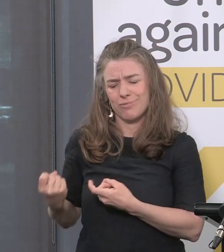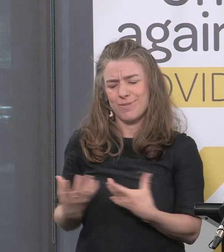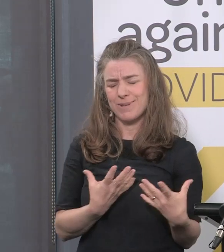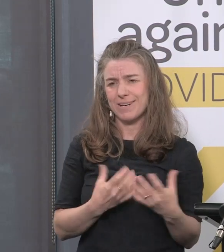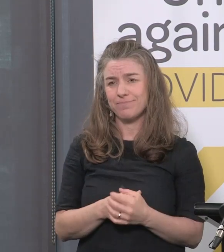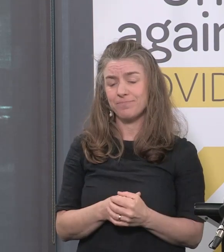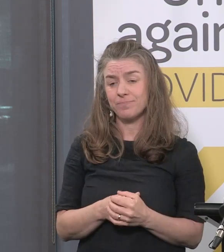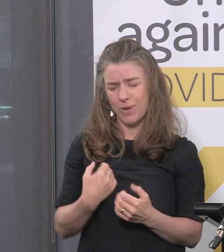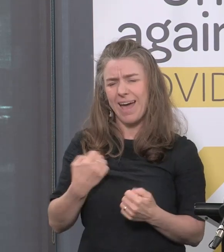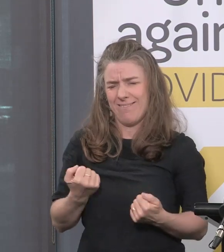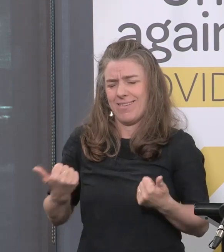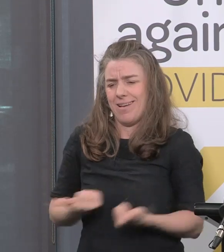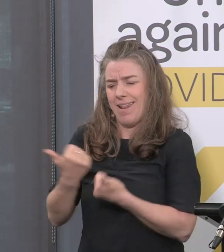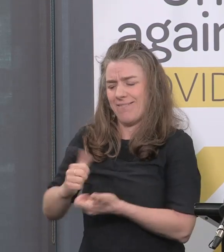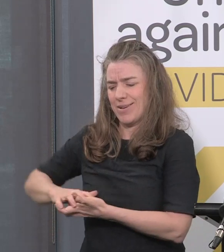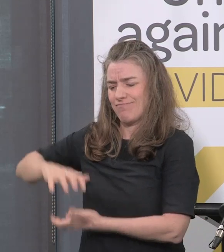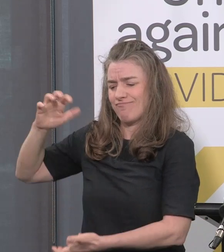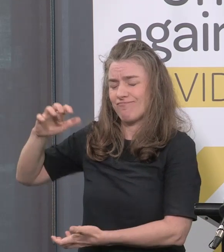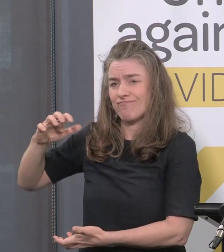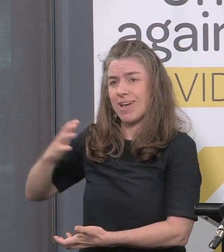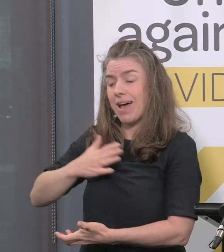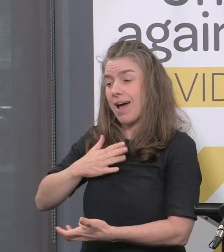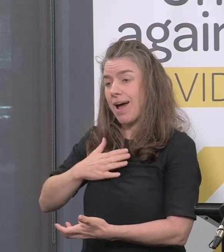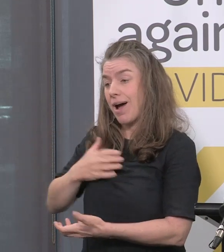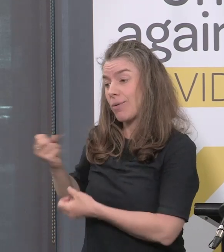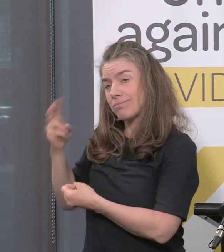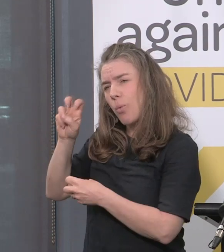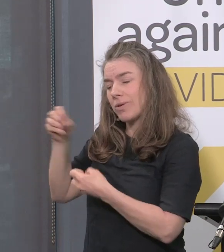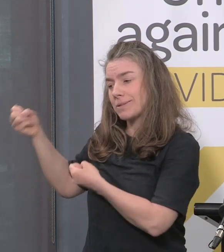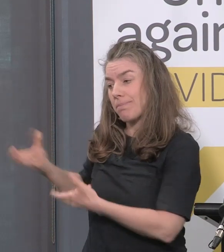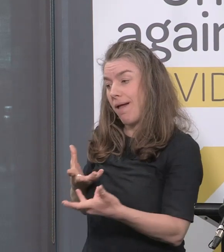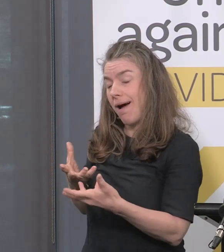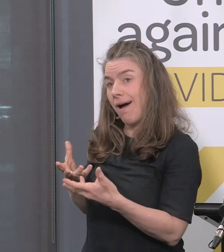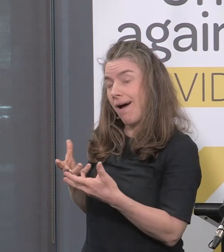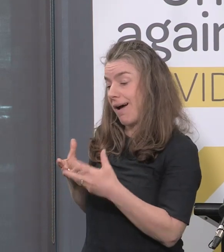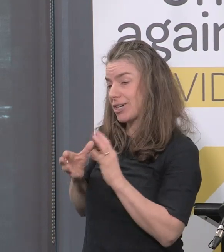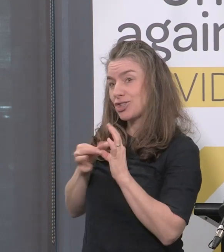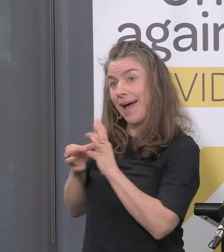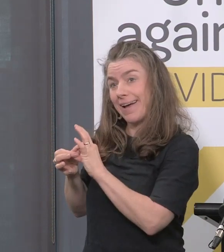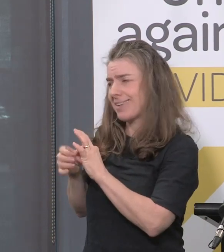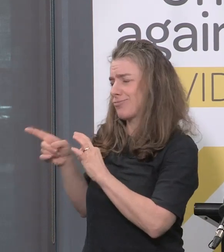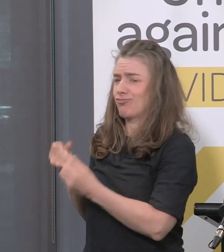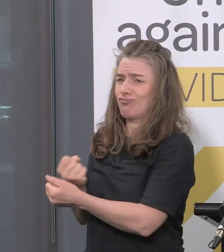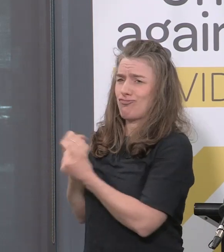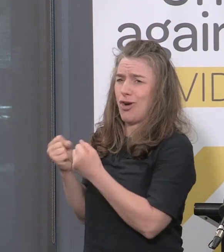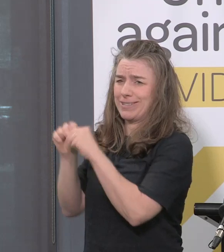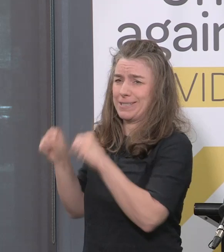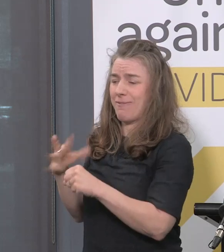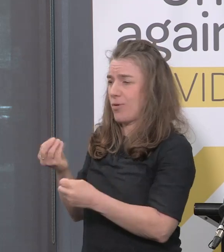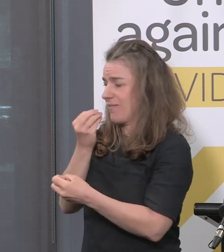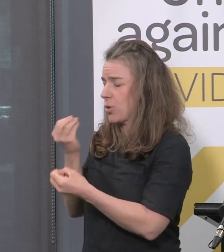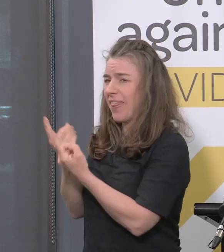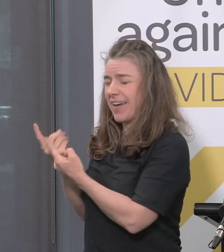a supply issue. Our supply chain is very robust. Our people are working